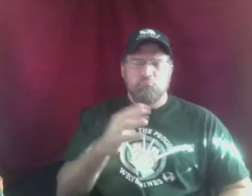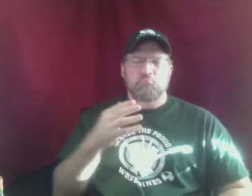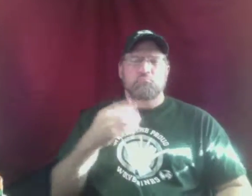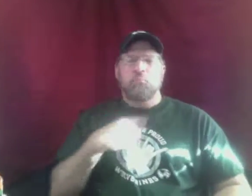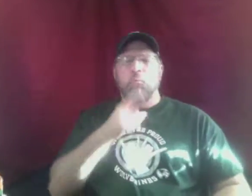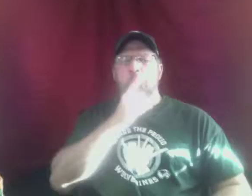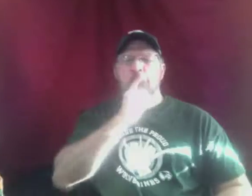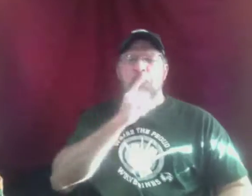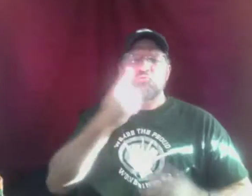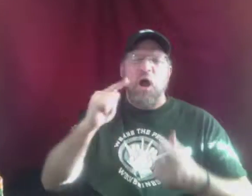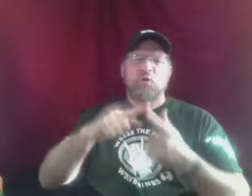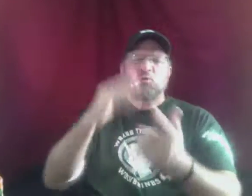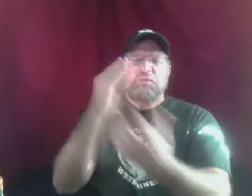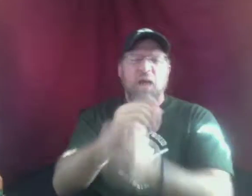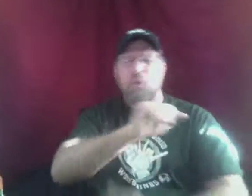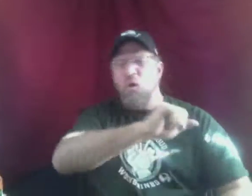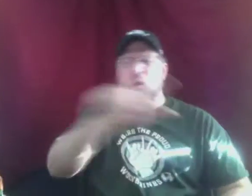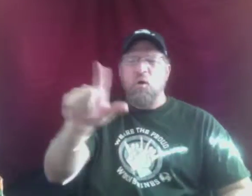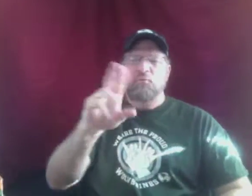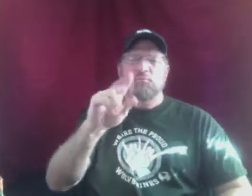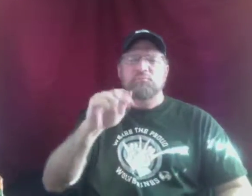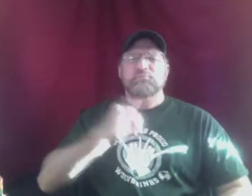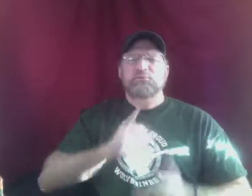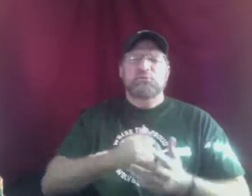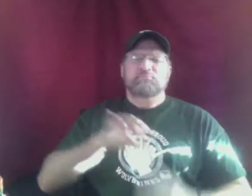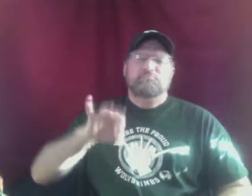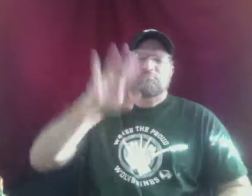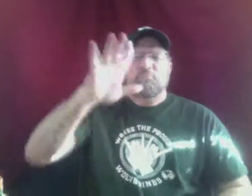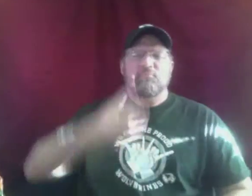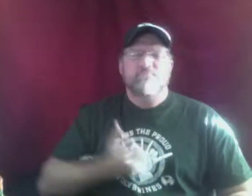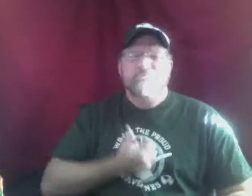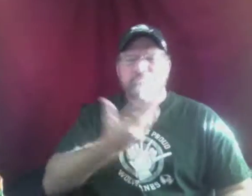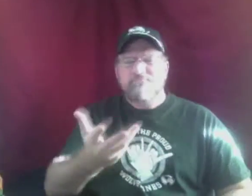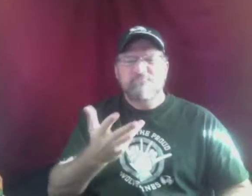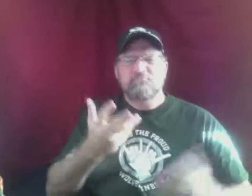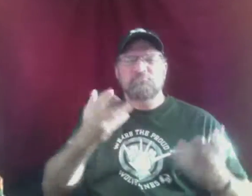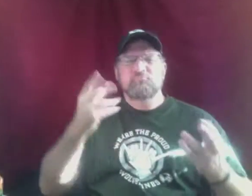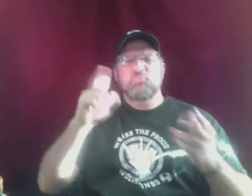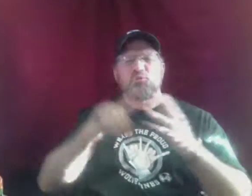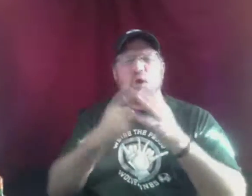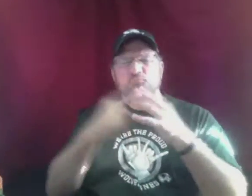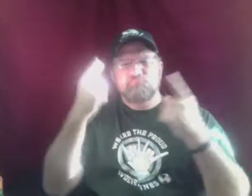tell Austin you like him. But he likes Kira. Maybe he wouldn't if he knew how you felt.